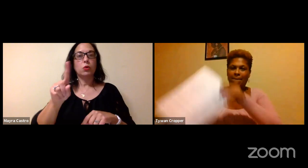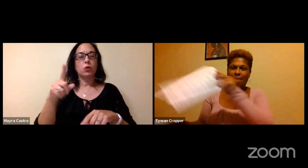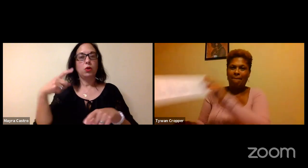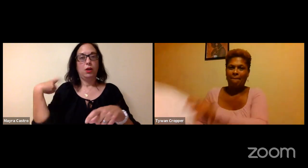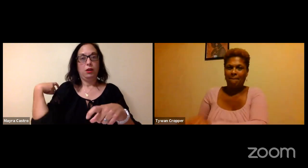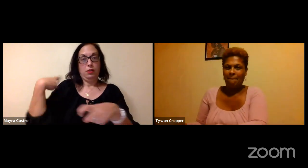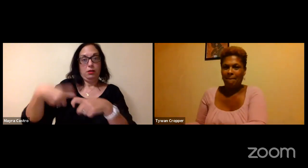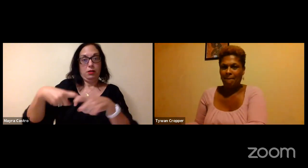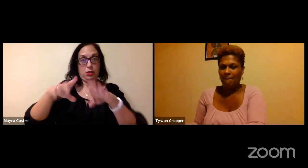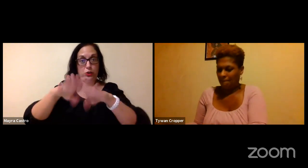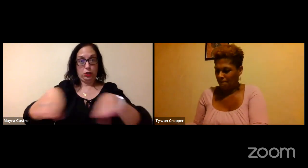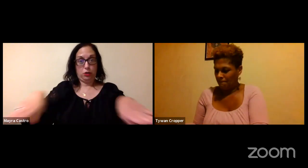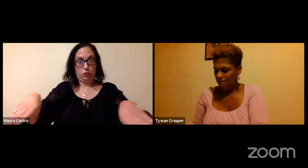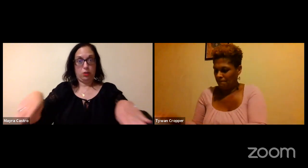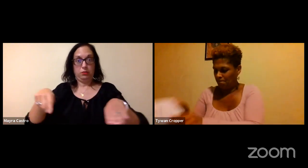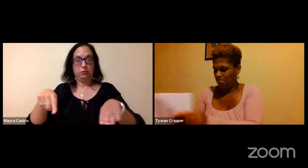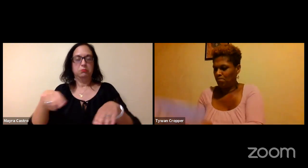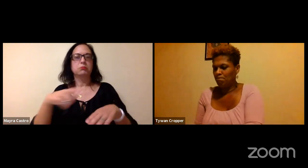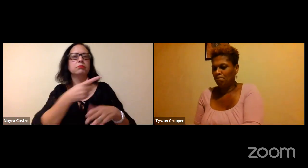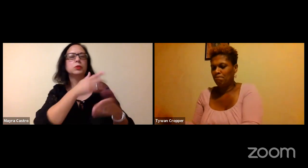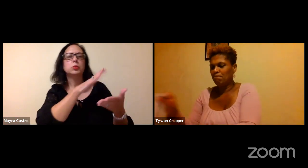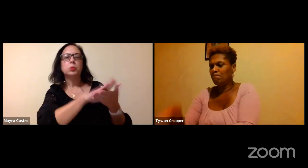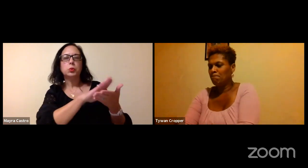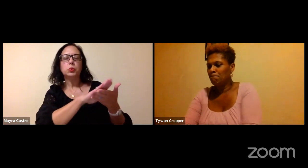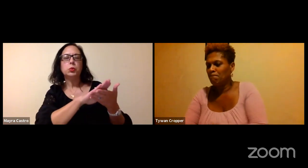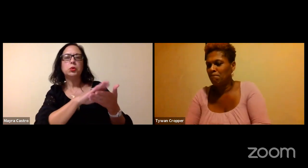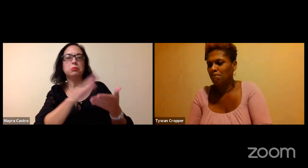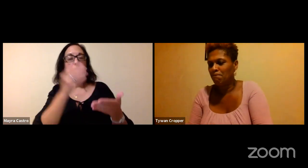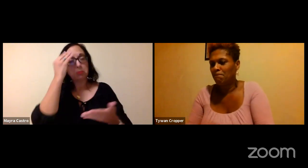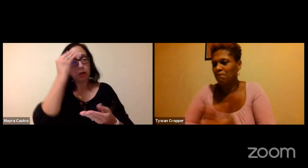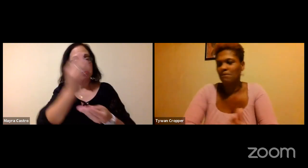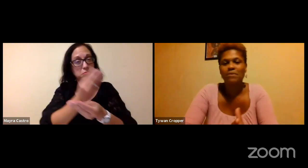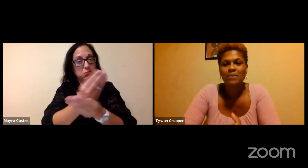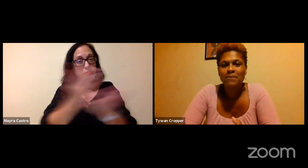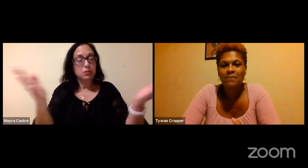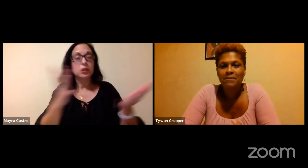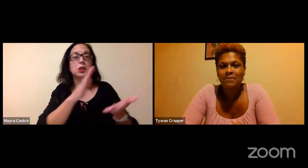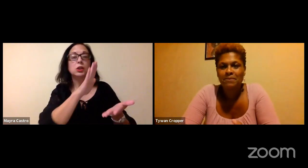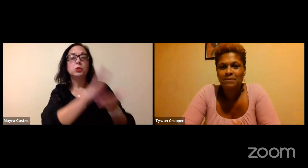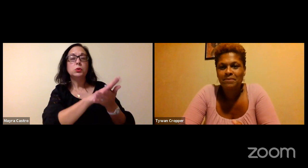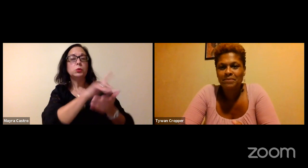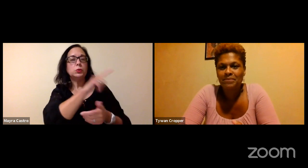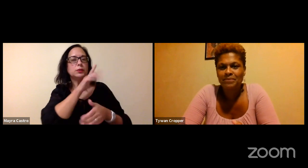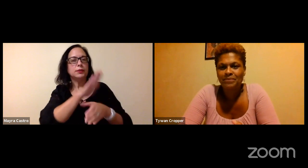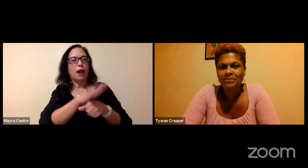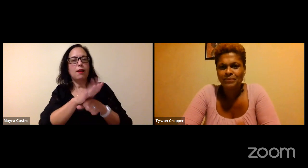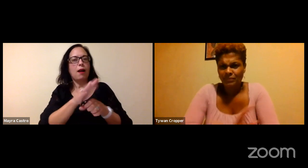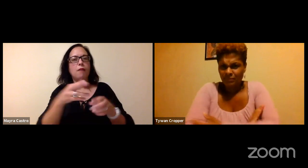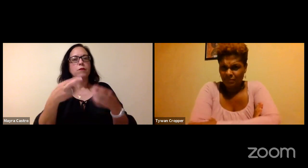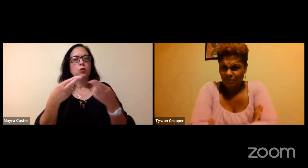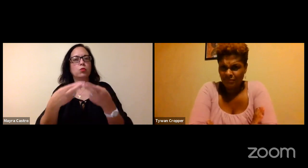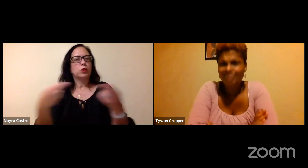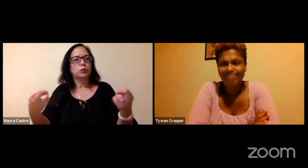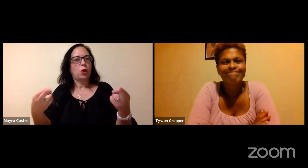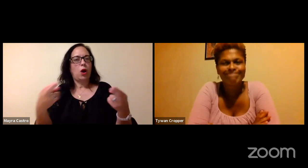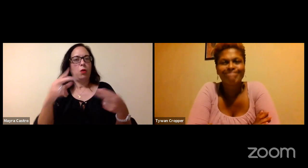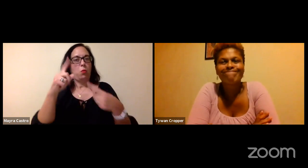I do. Just a couple of words about deaf Hispanic children.